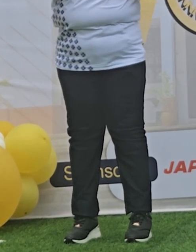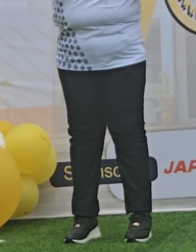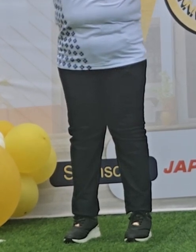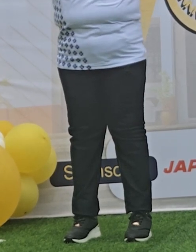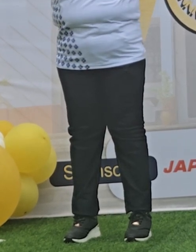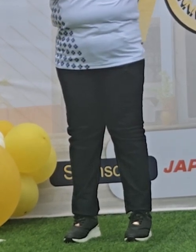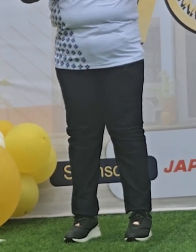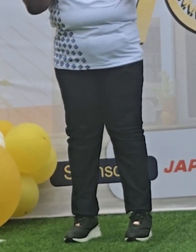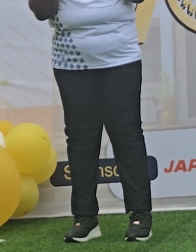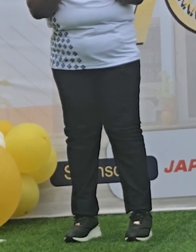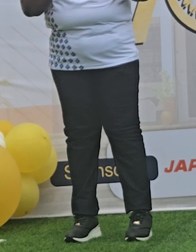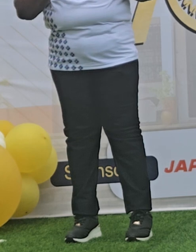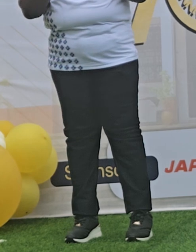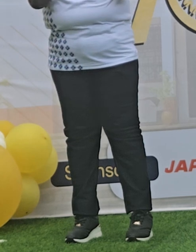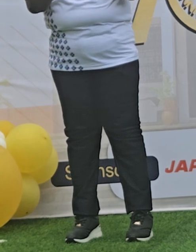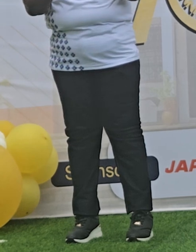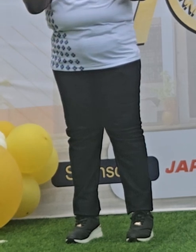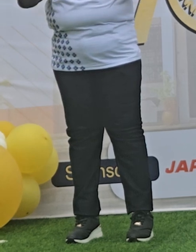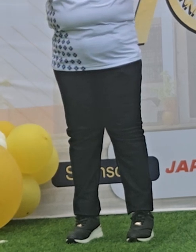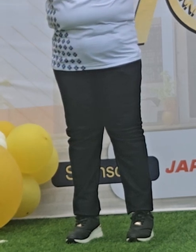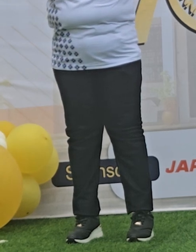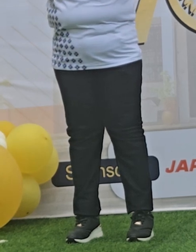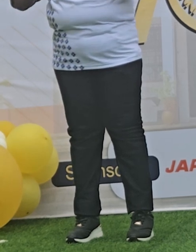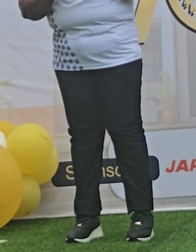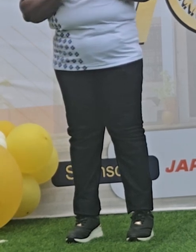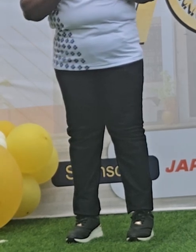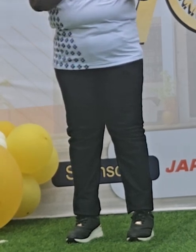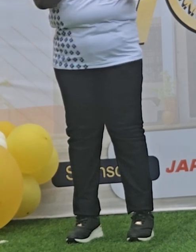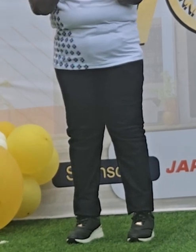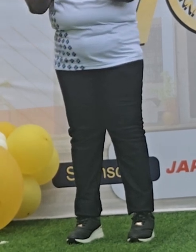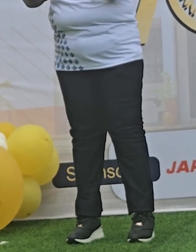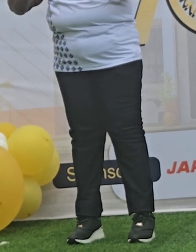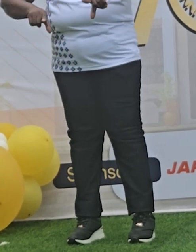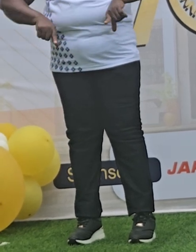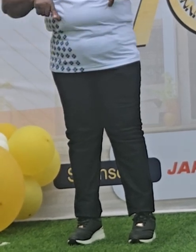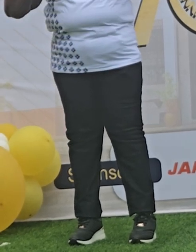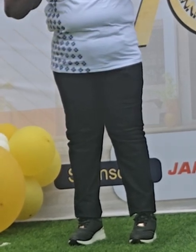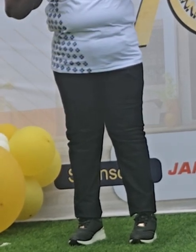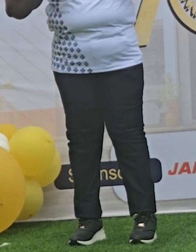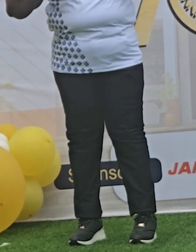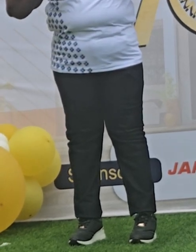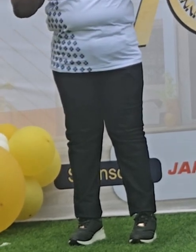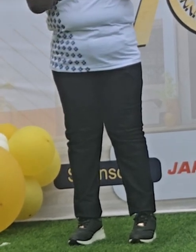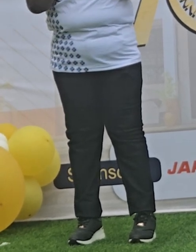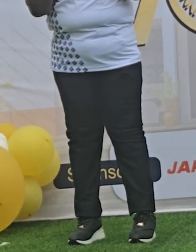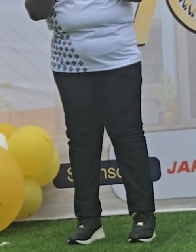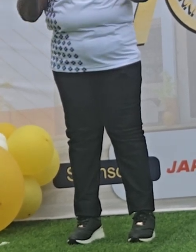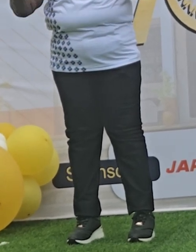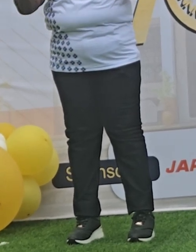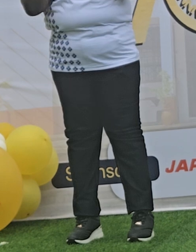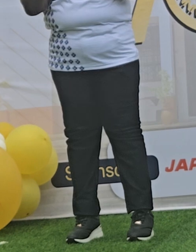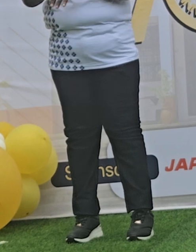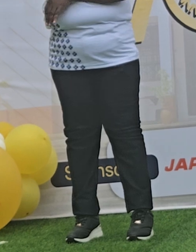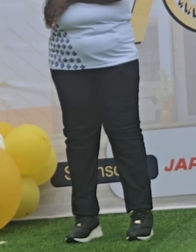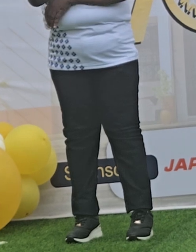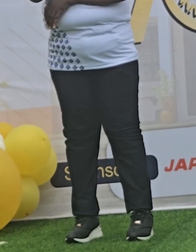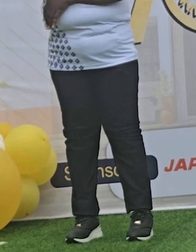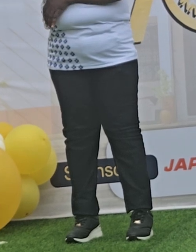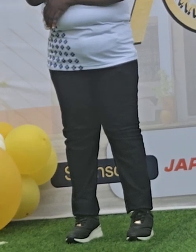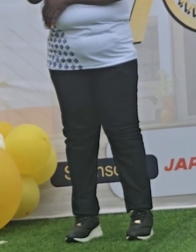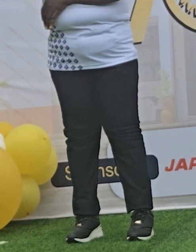also provided. Different ways of life, and of course, the importance of theory